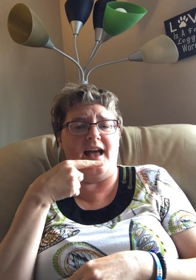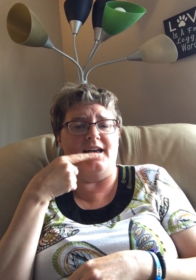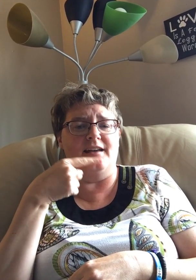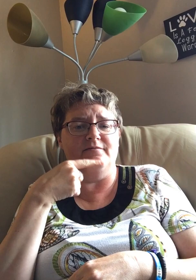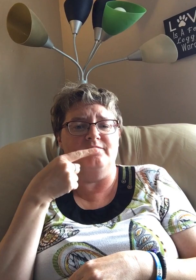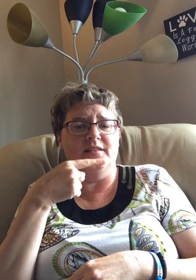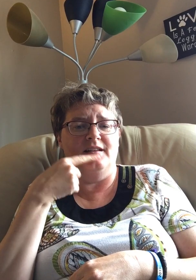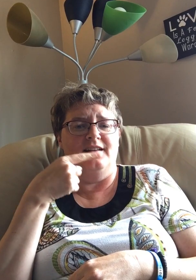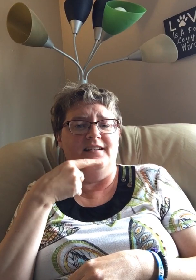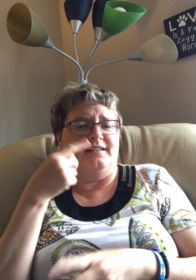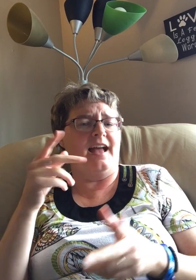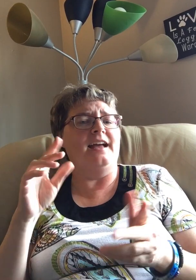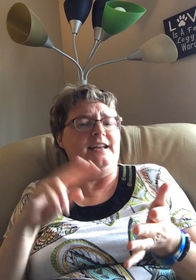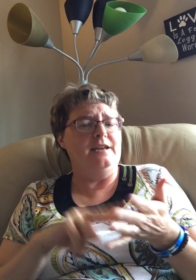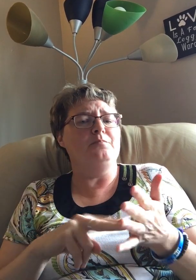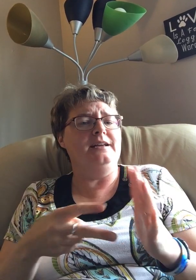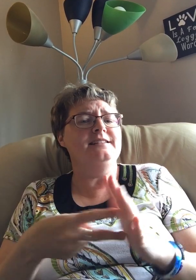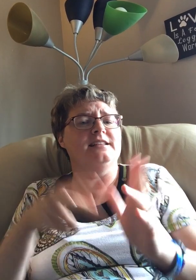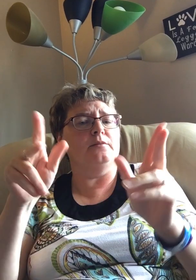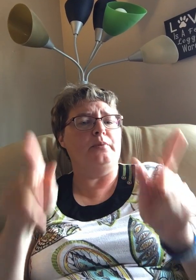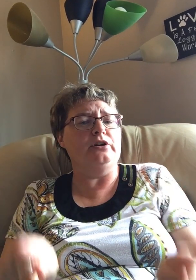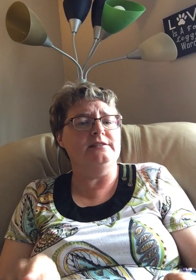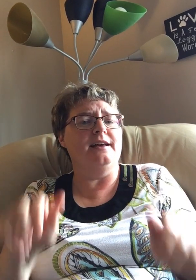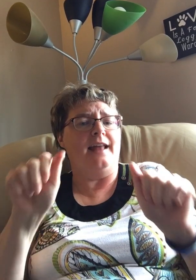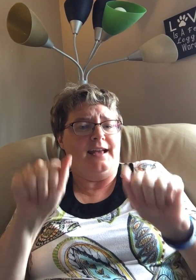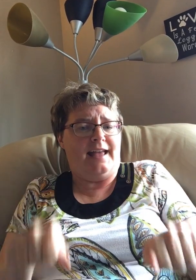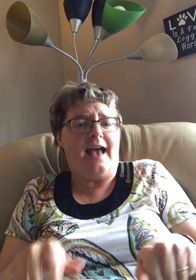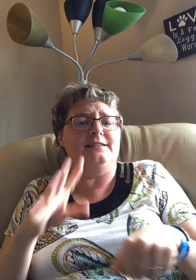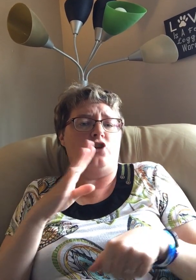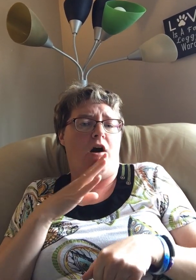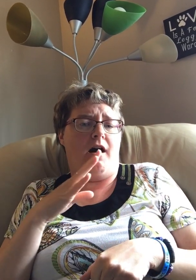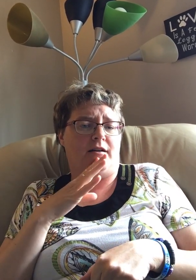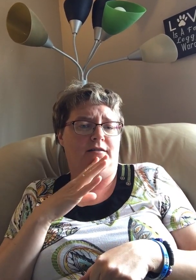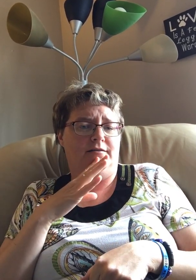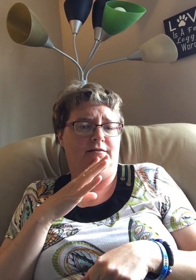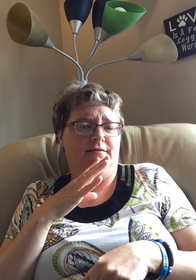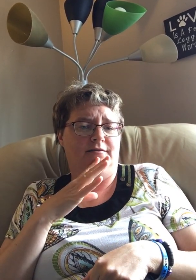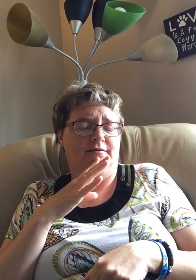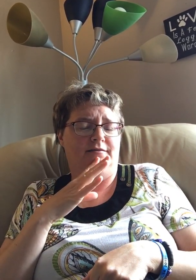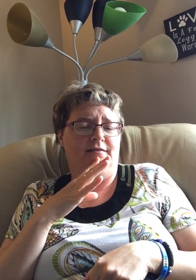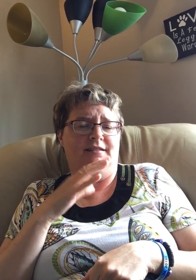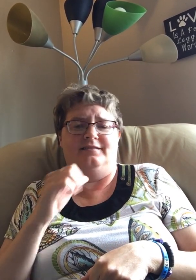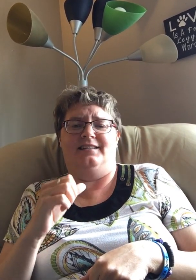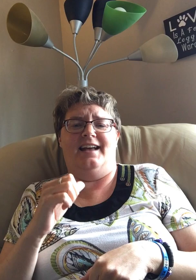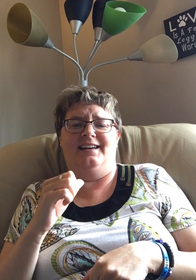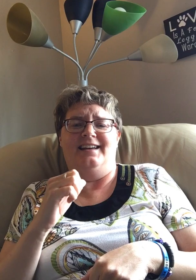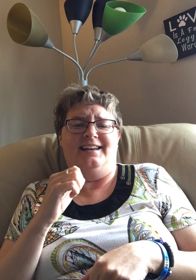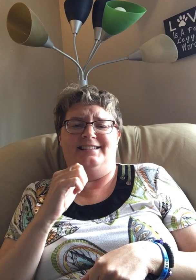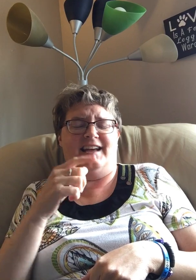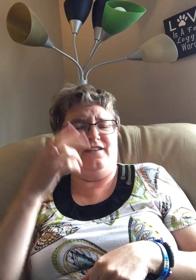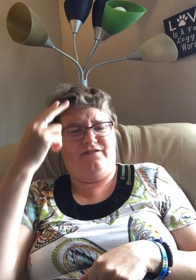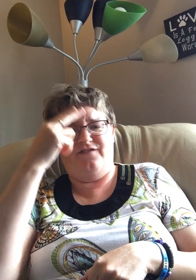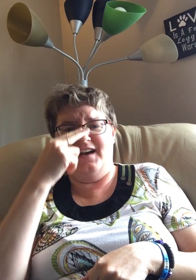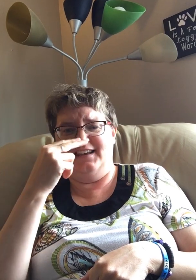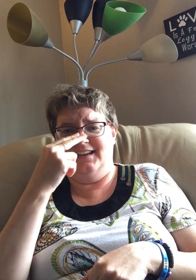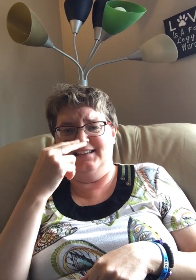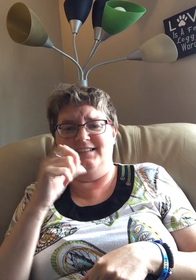say, okay, it means that the person can talk. Okay, it's kind of funny. It